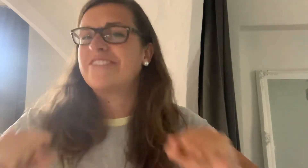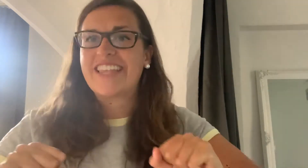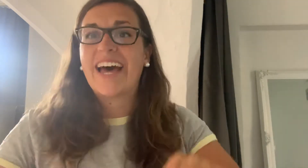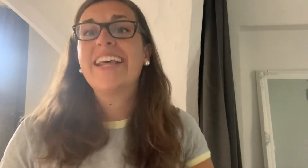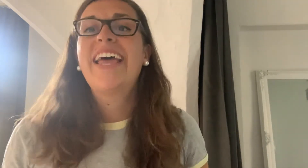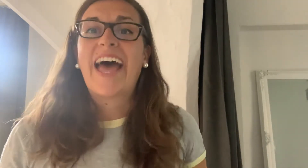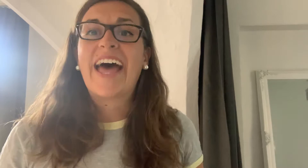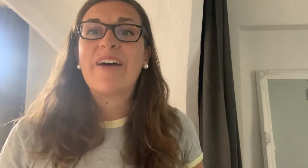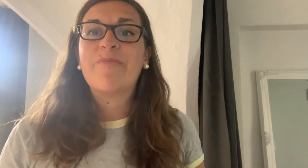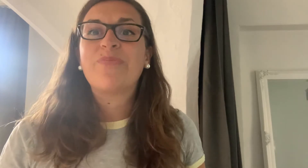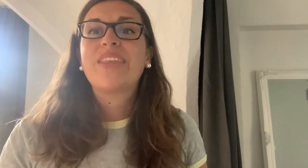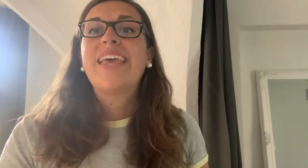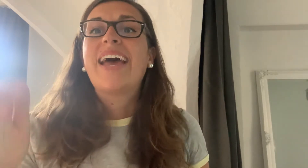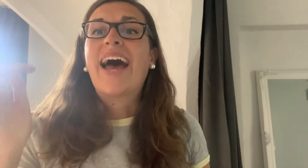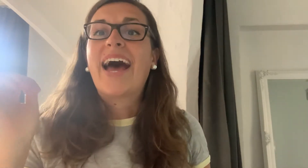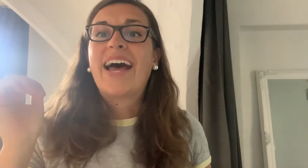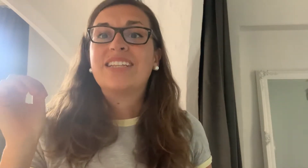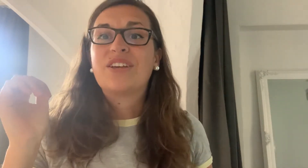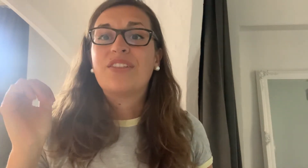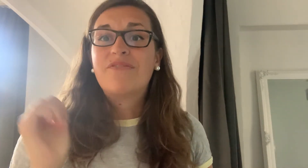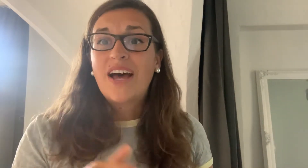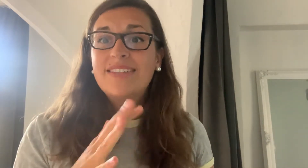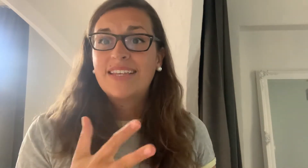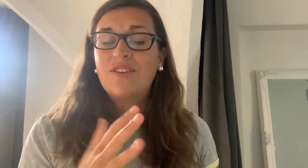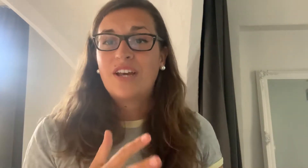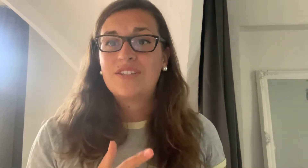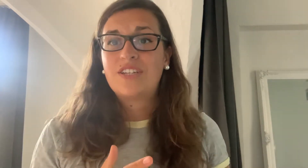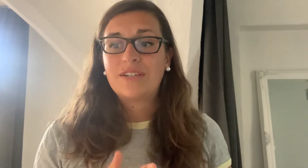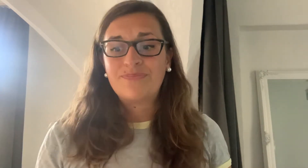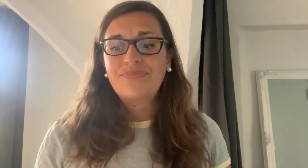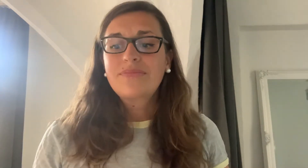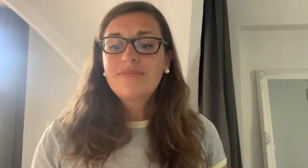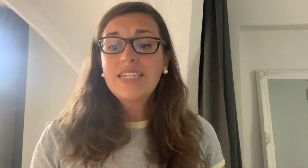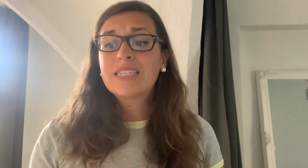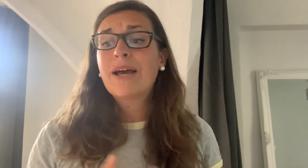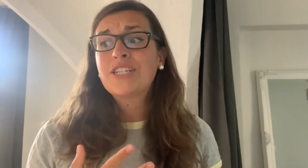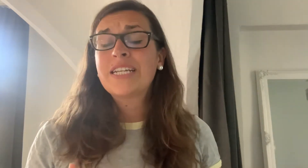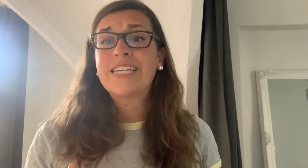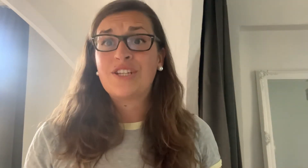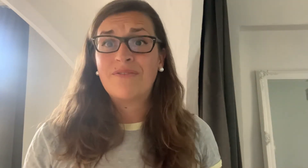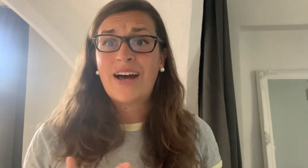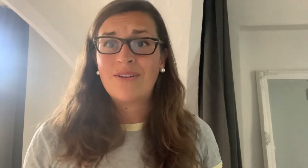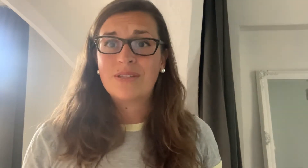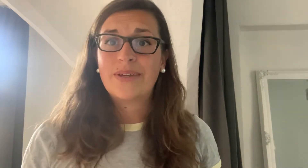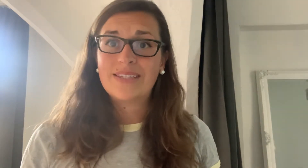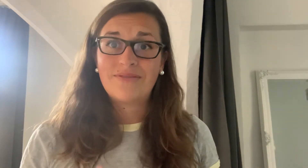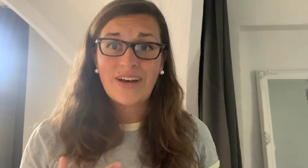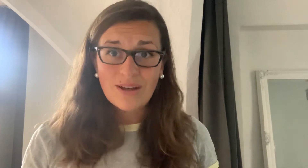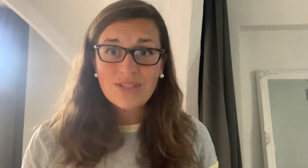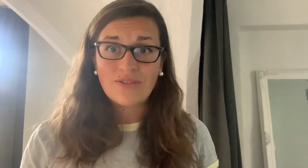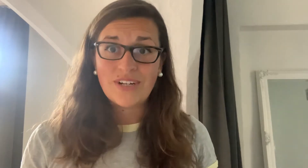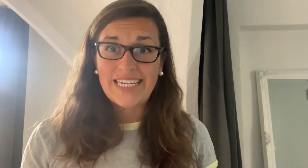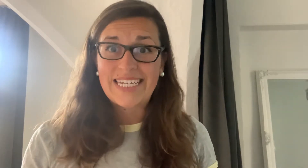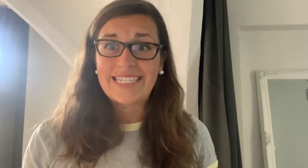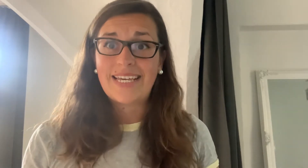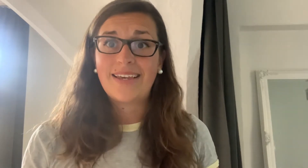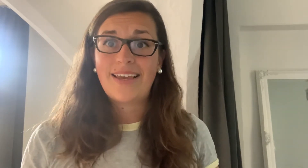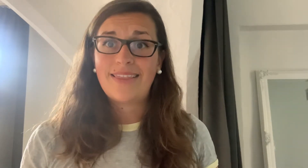that, and so the first thing you're going to do is I'm actually going to teach you the vowels, because the vowels are really easy in